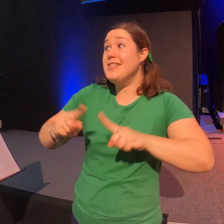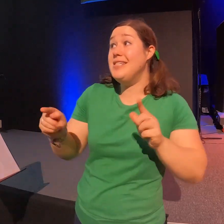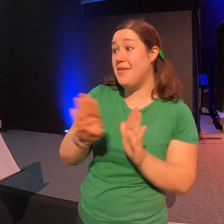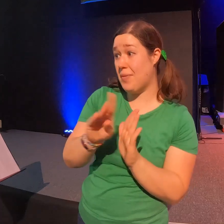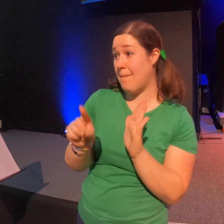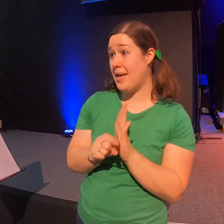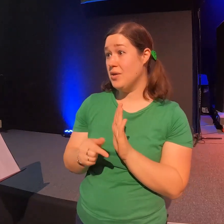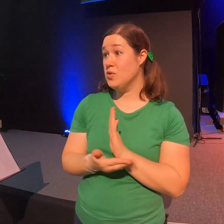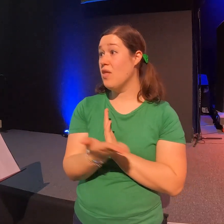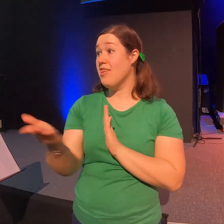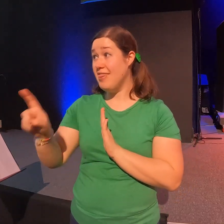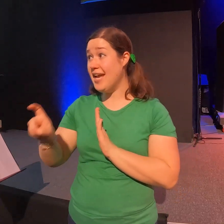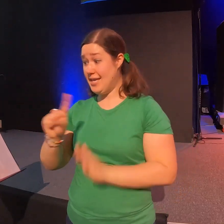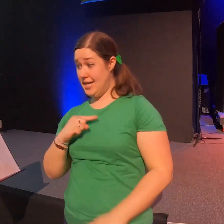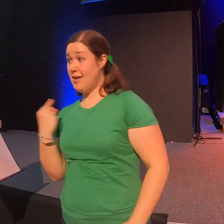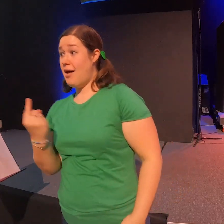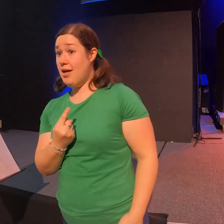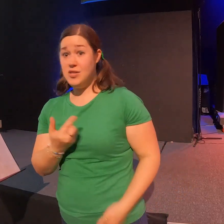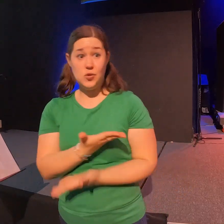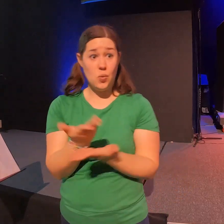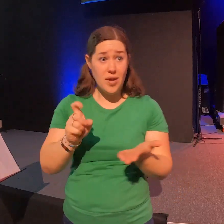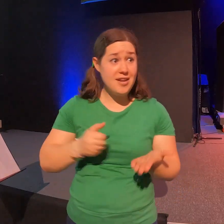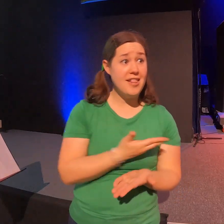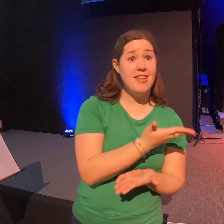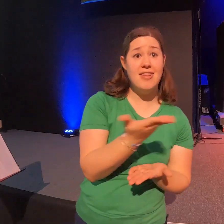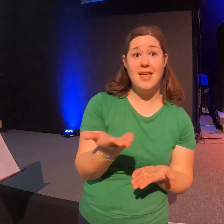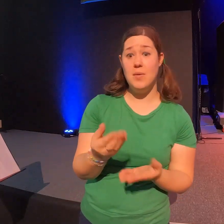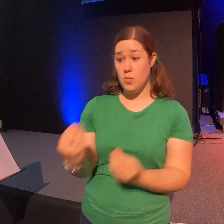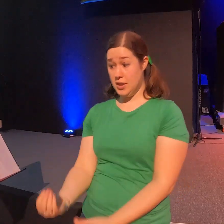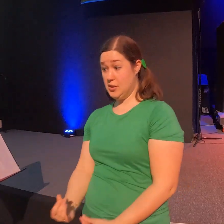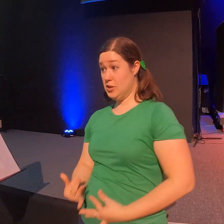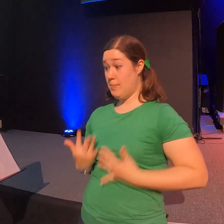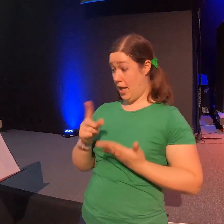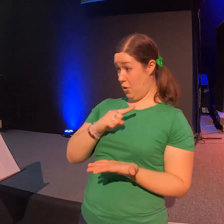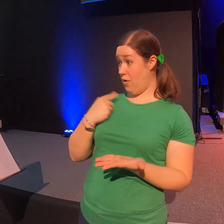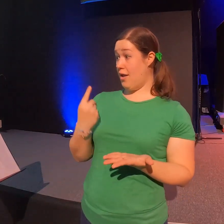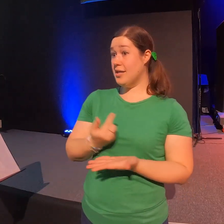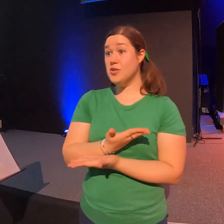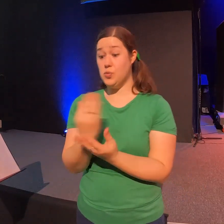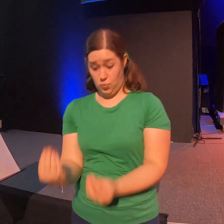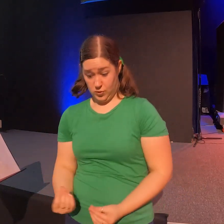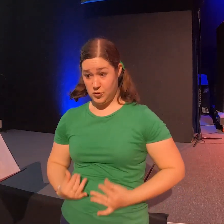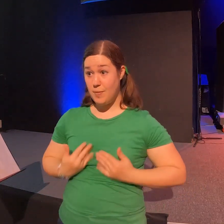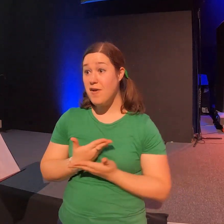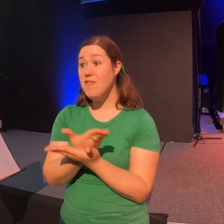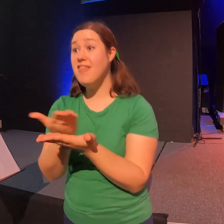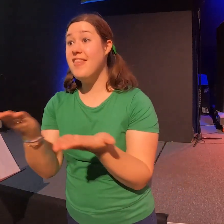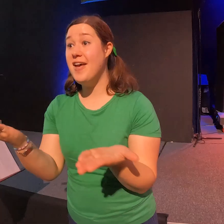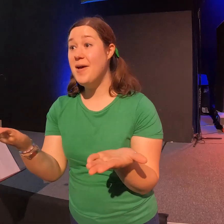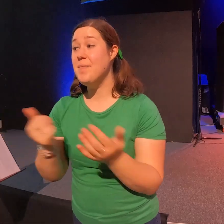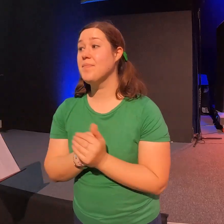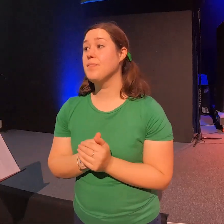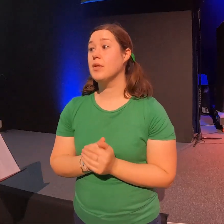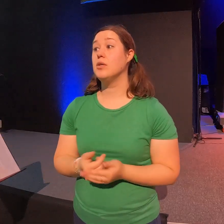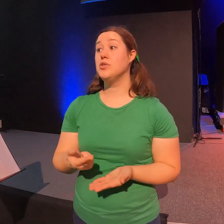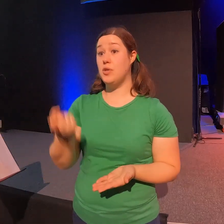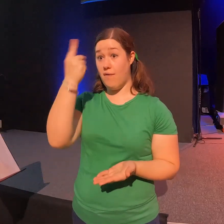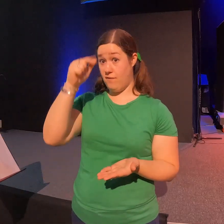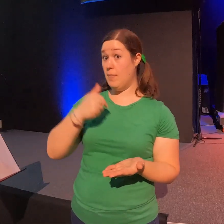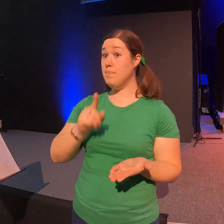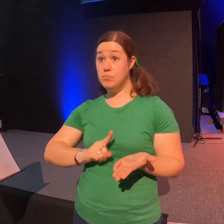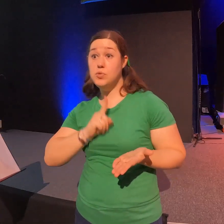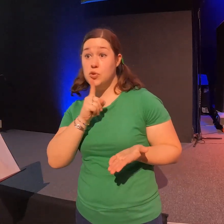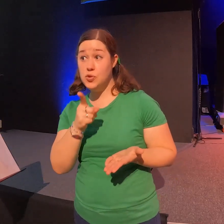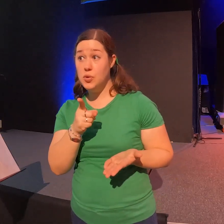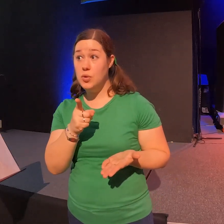need them, who can inspire us and we can inspire them. And I tell you this, I don't know about you, but this is true for me. I need the church. One of the